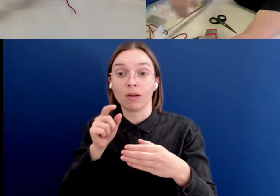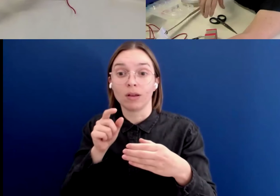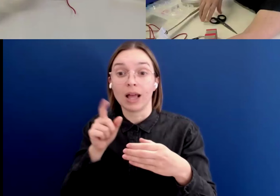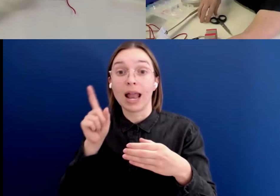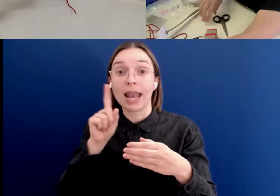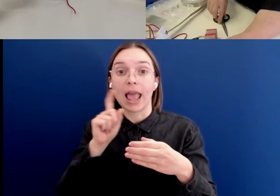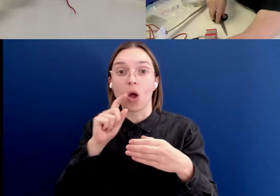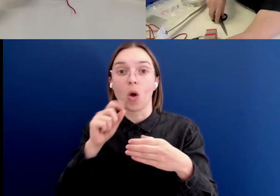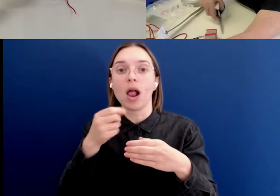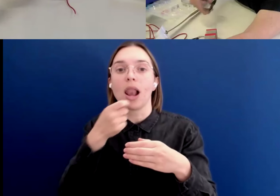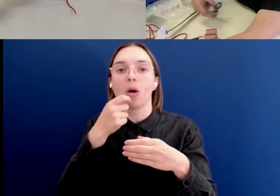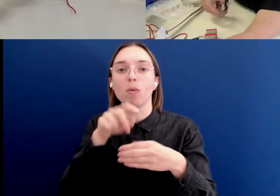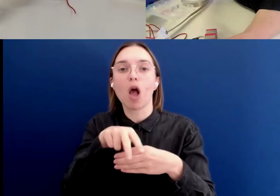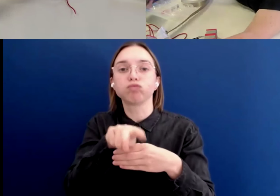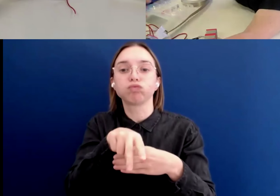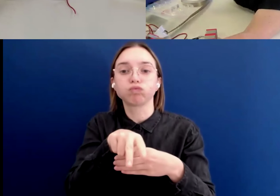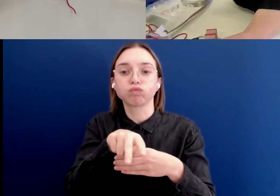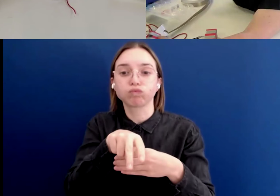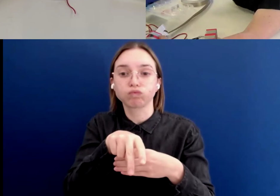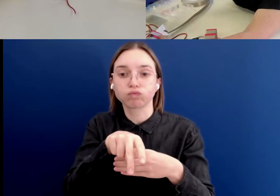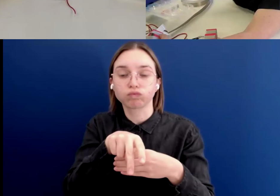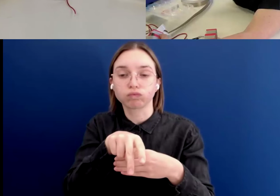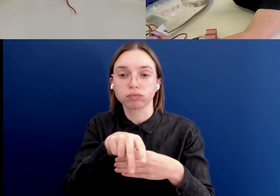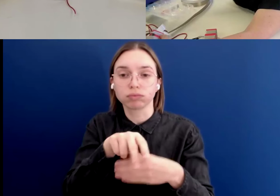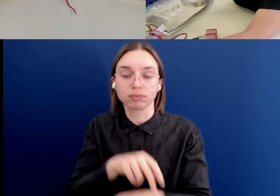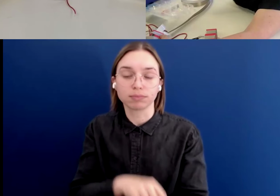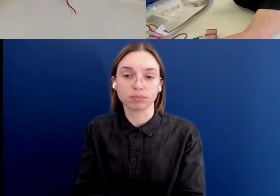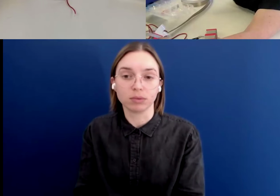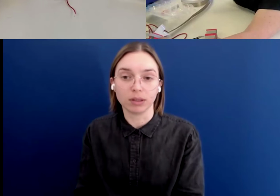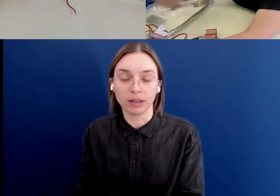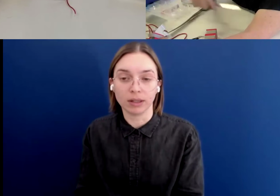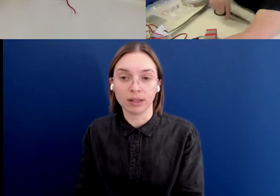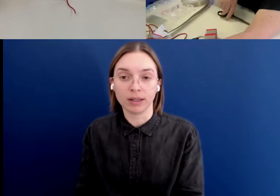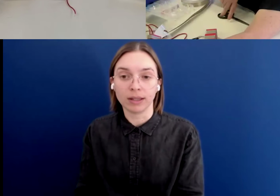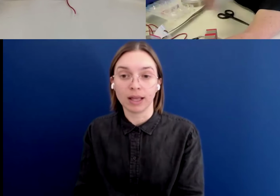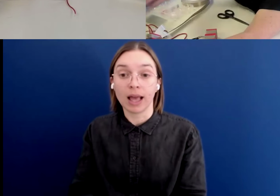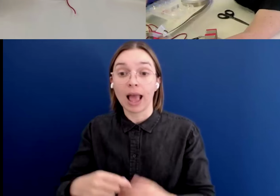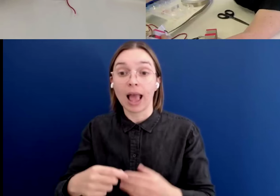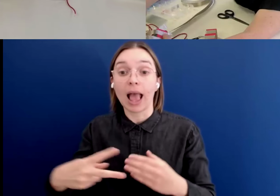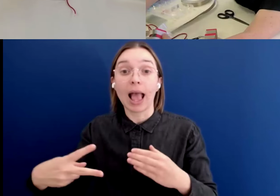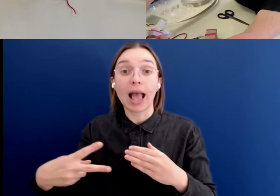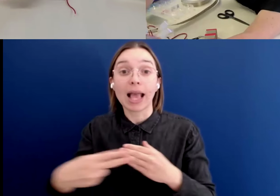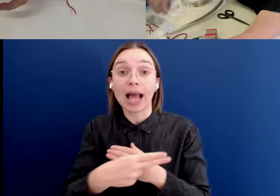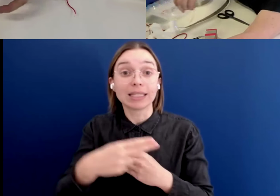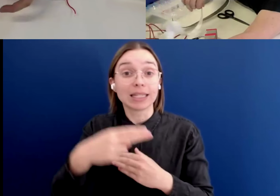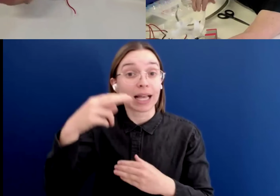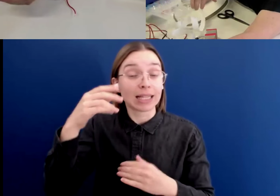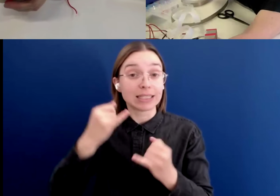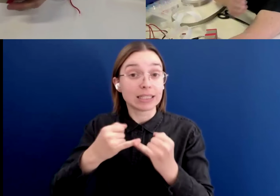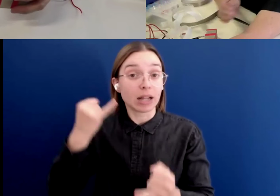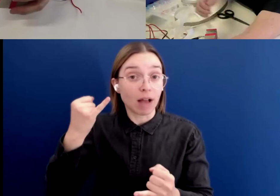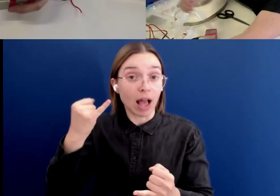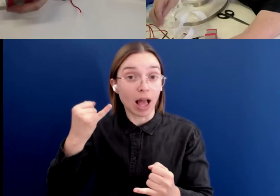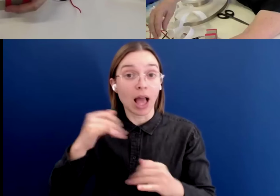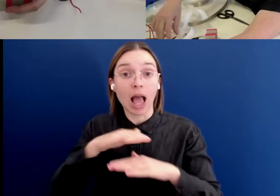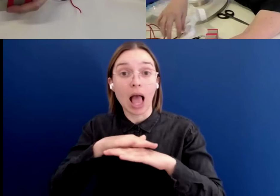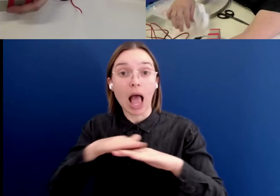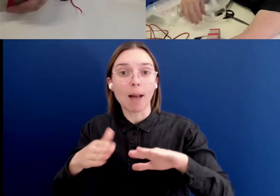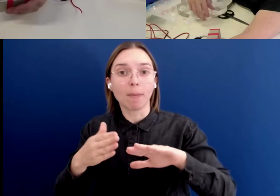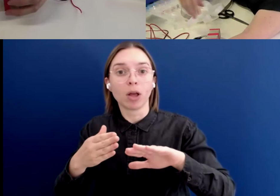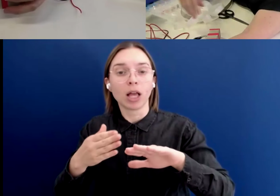long and then cutting, again, still cutting the silver, never ever cut the white. And I'm going to keep saying that because it really